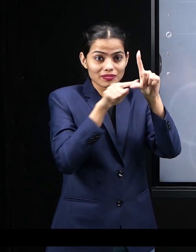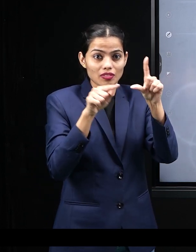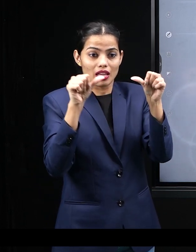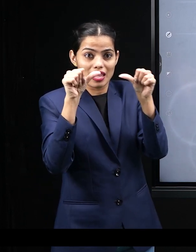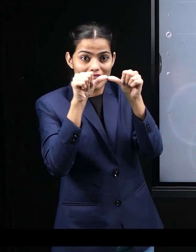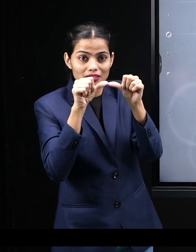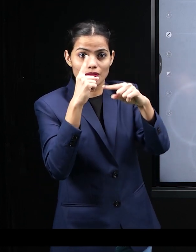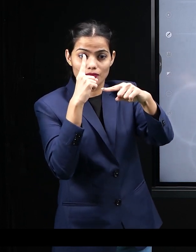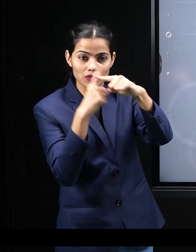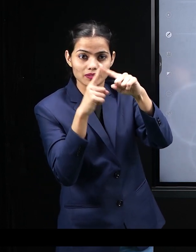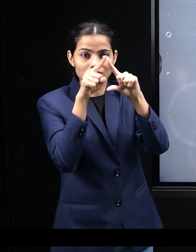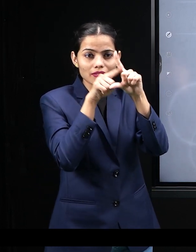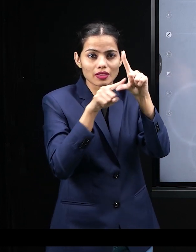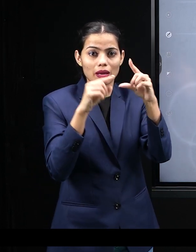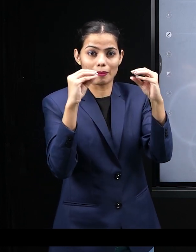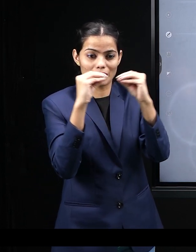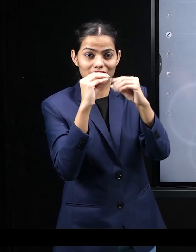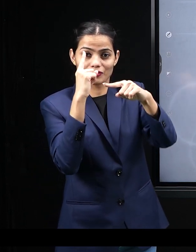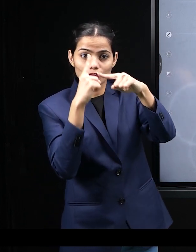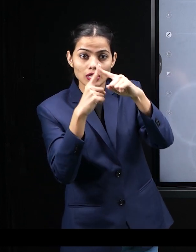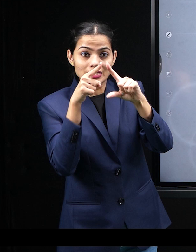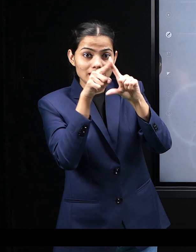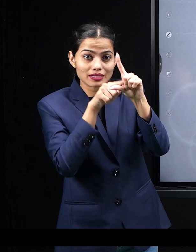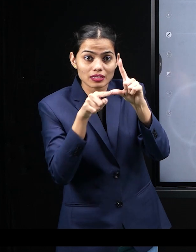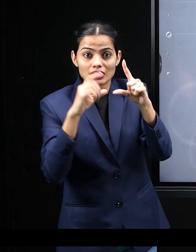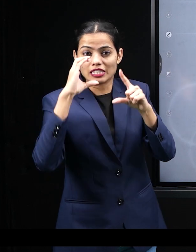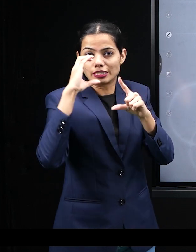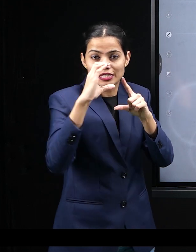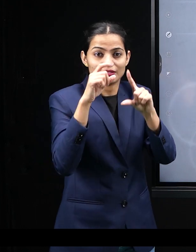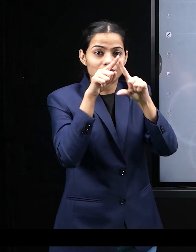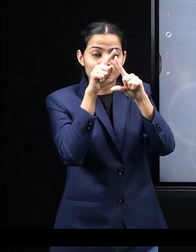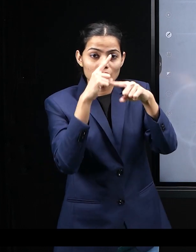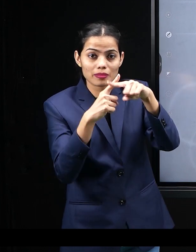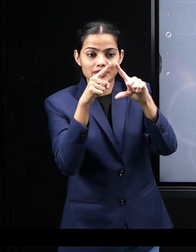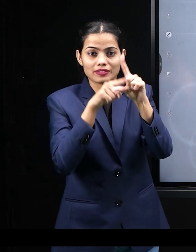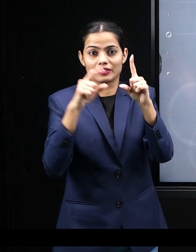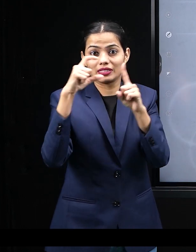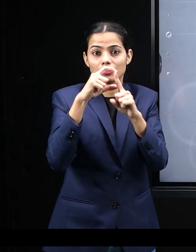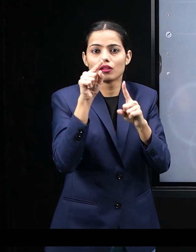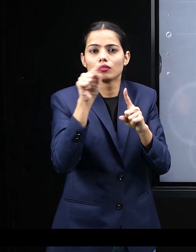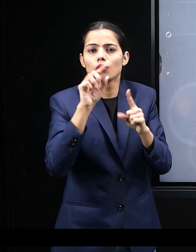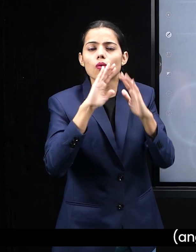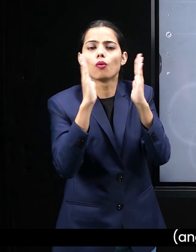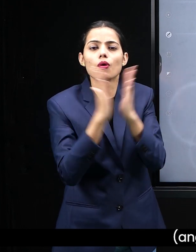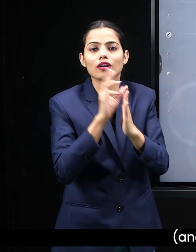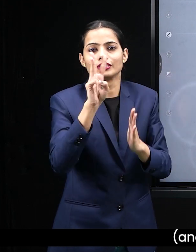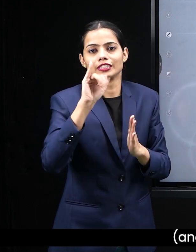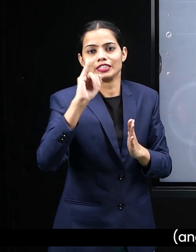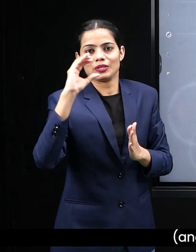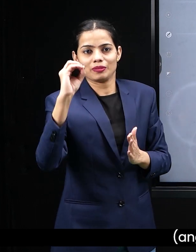Angle A plus angle B plus angle C plus angle D is equal to 360 degree. Angle sum property of